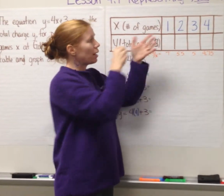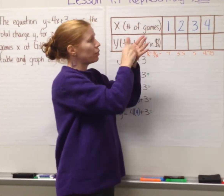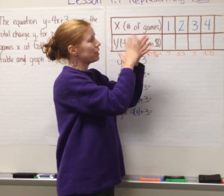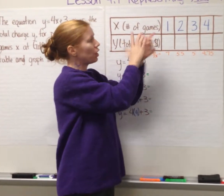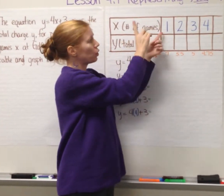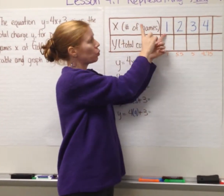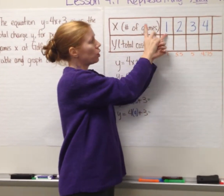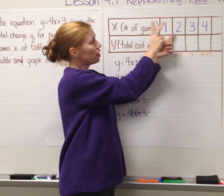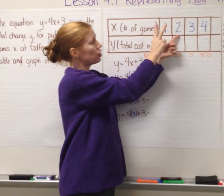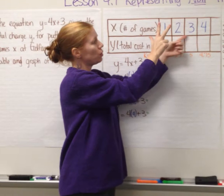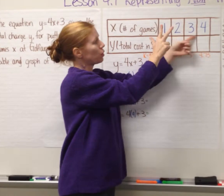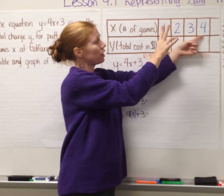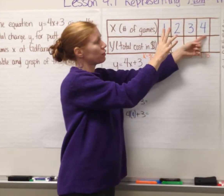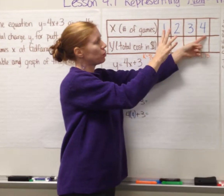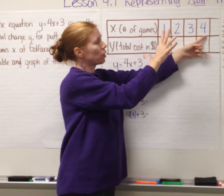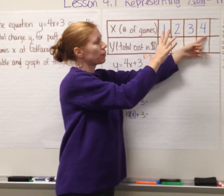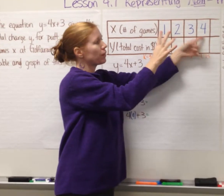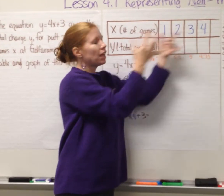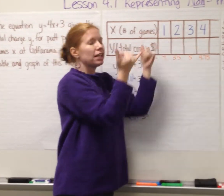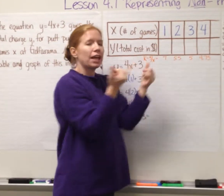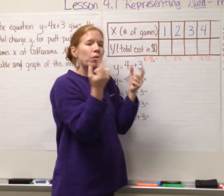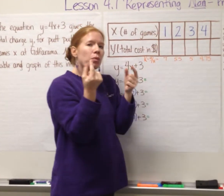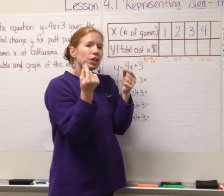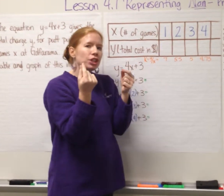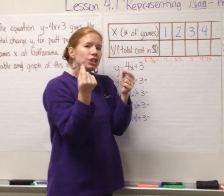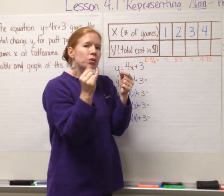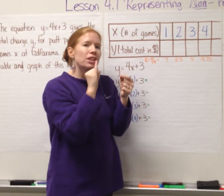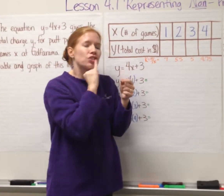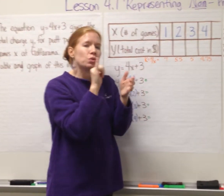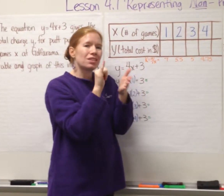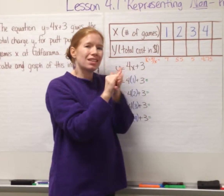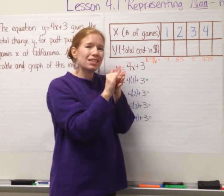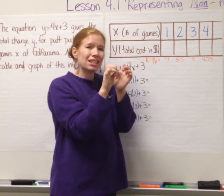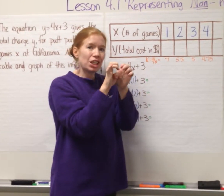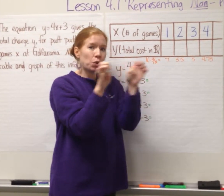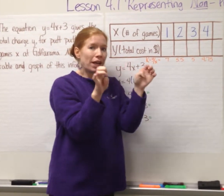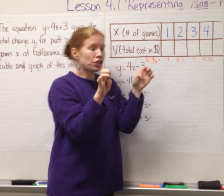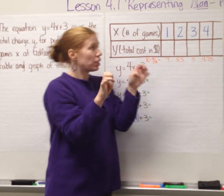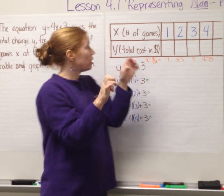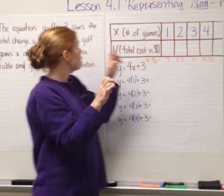put down 1, 2, 3, and 4. Now what we're going to do is use this equation